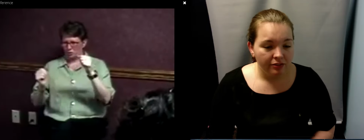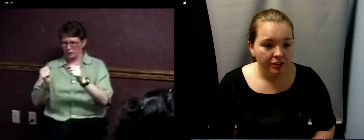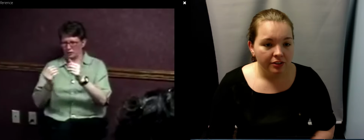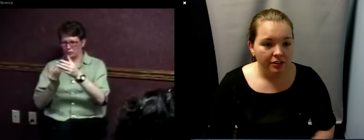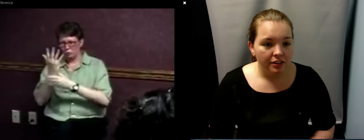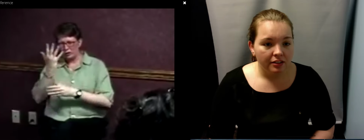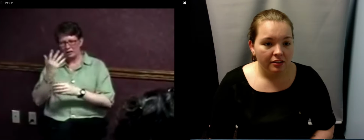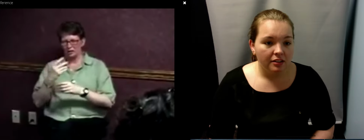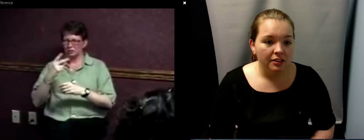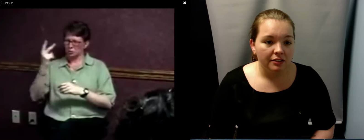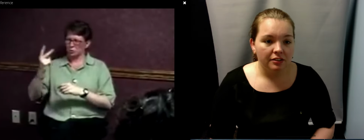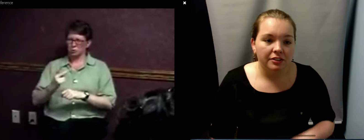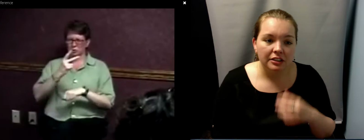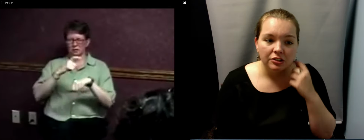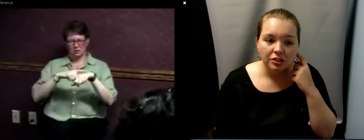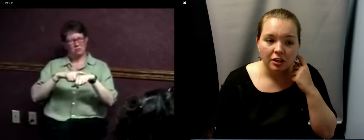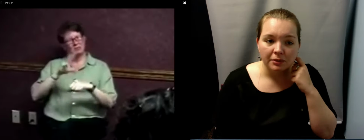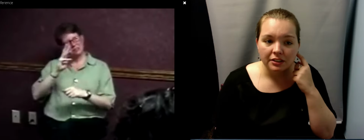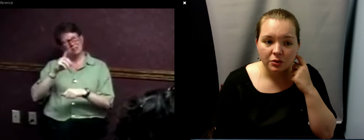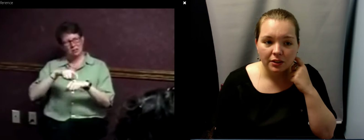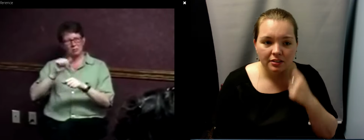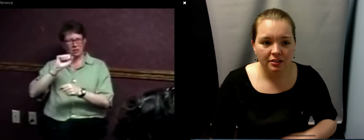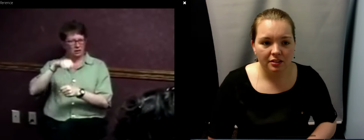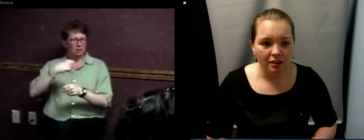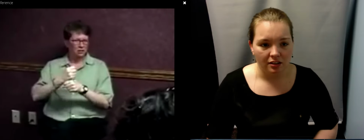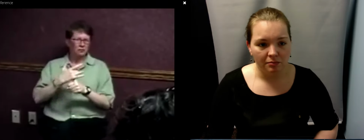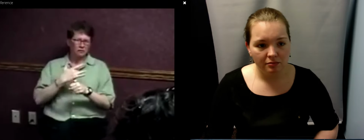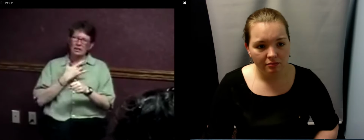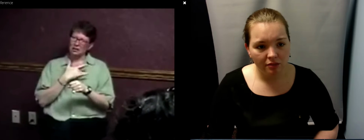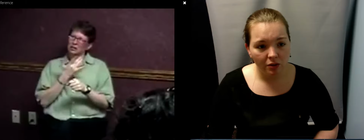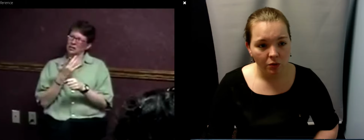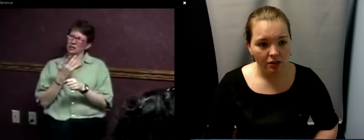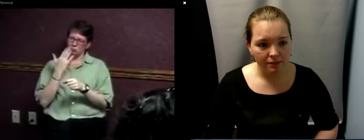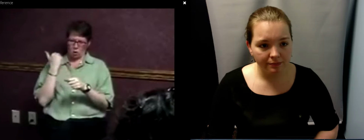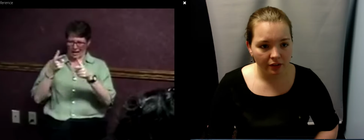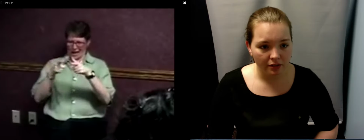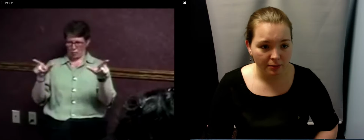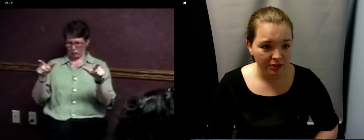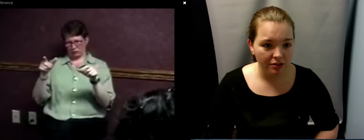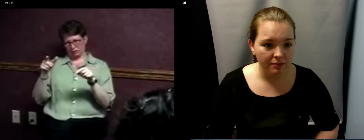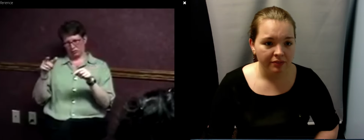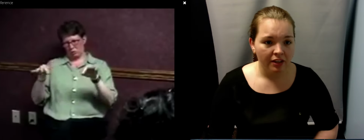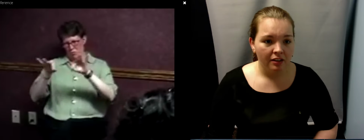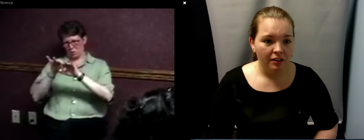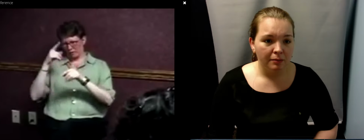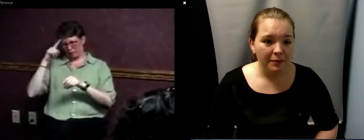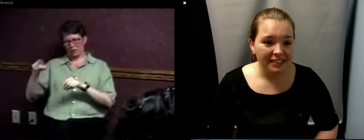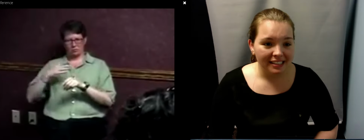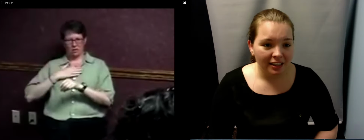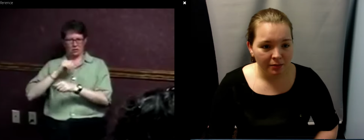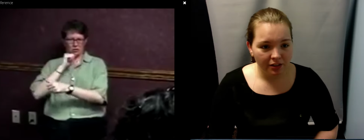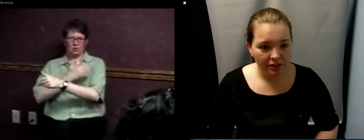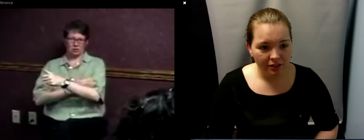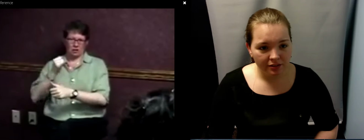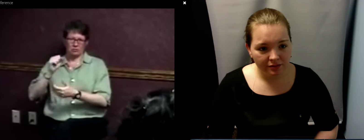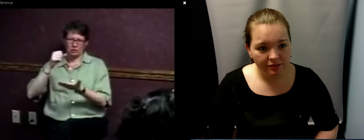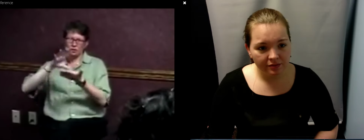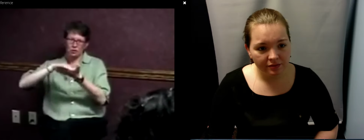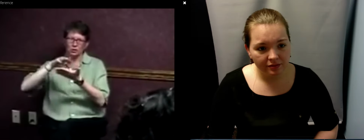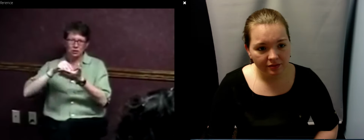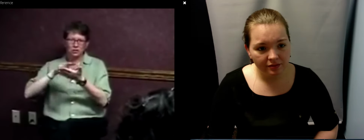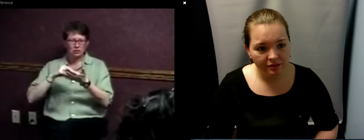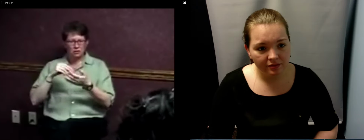I feel the deaf, hard of hearing teacher should come at least twice a quarter, a semester, maybe 6 times a year.